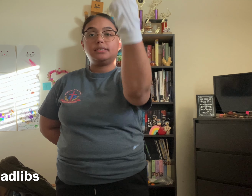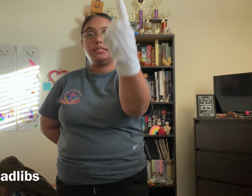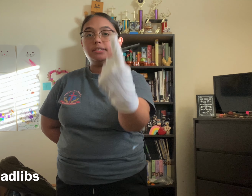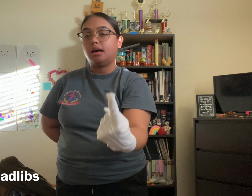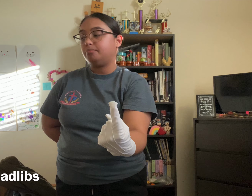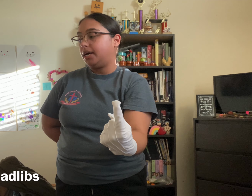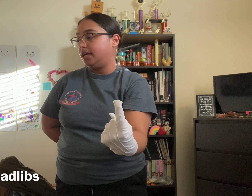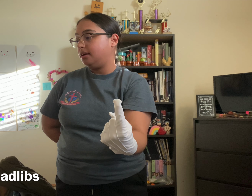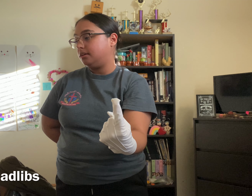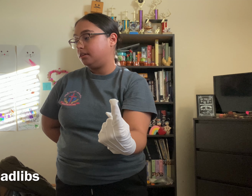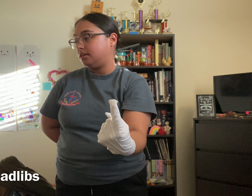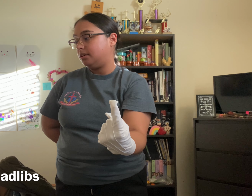somebody,